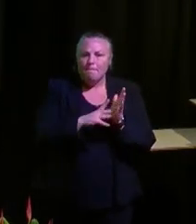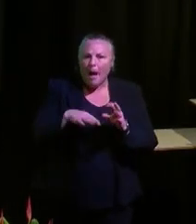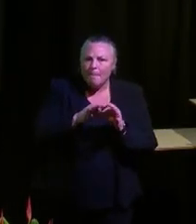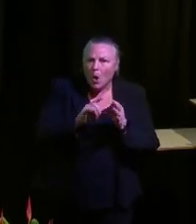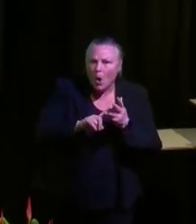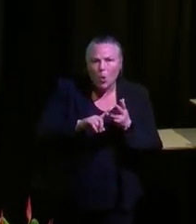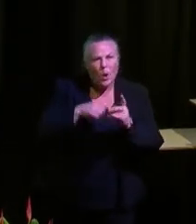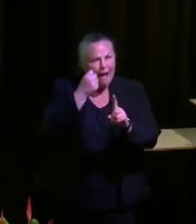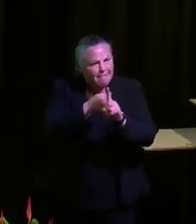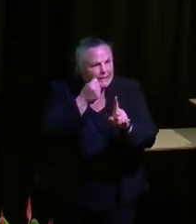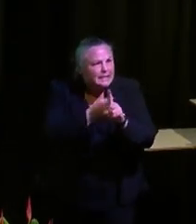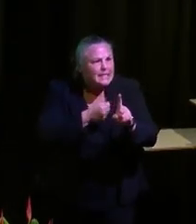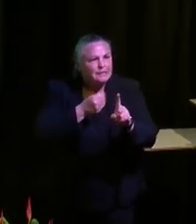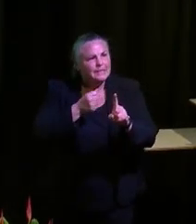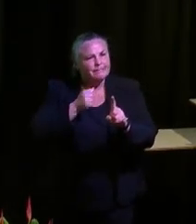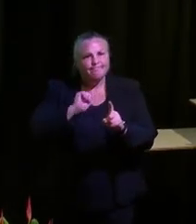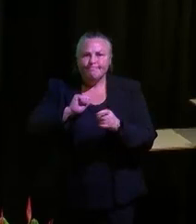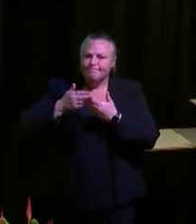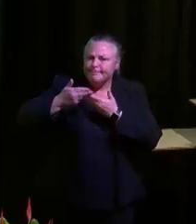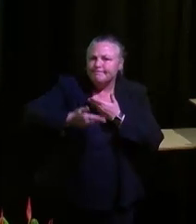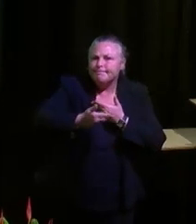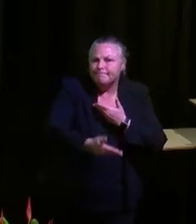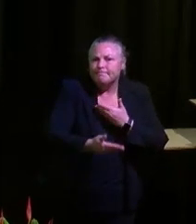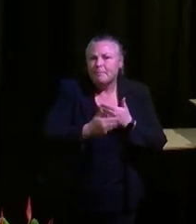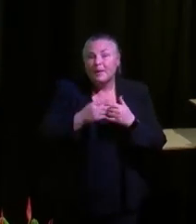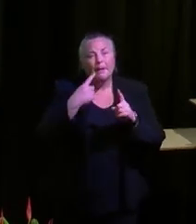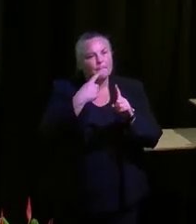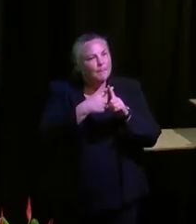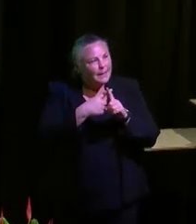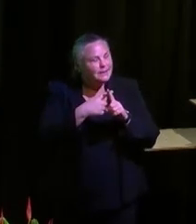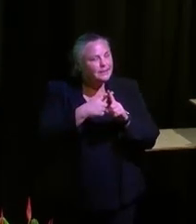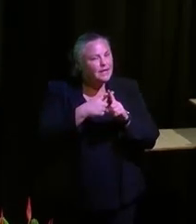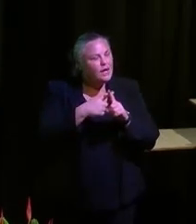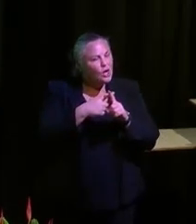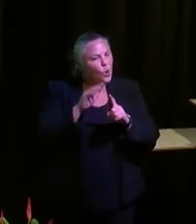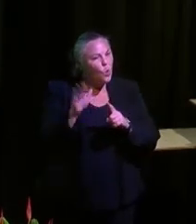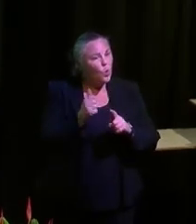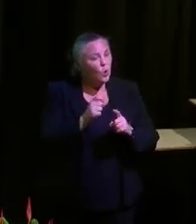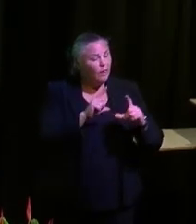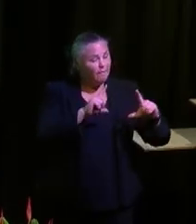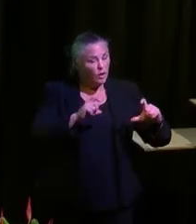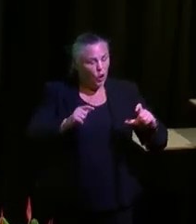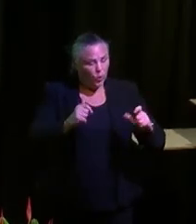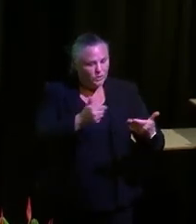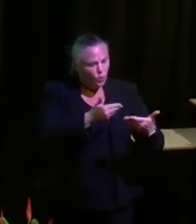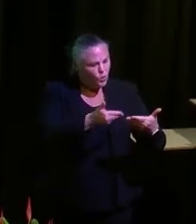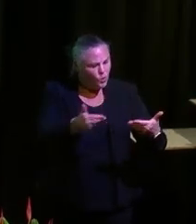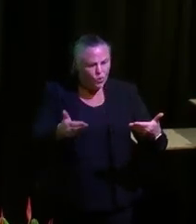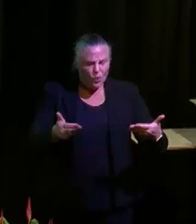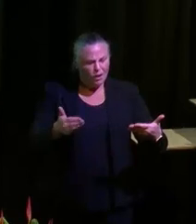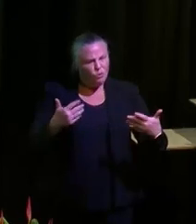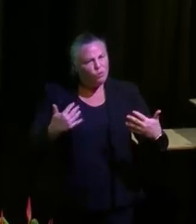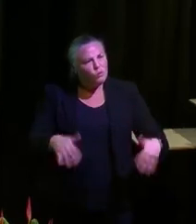Native Title, and also the photographs and the photographic collection that you shared with us, and, you know, being able to look